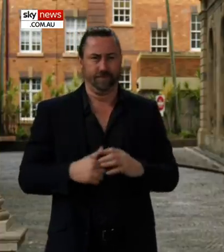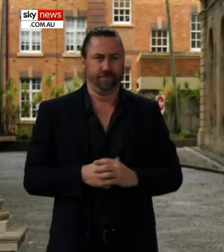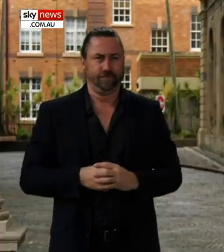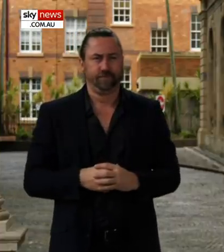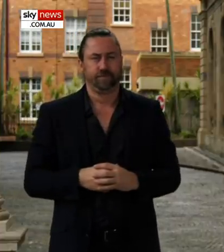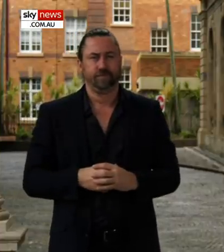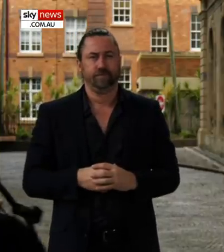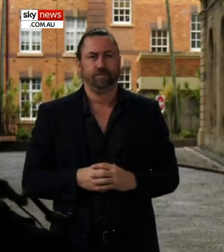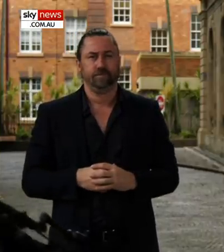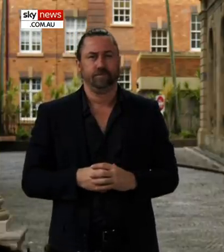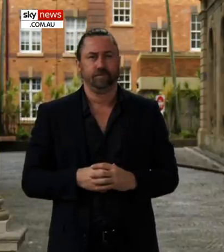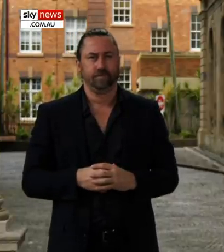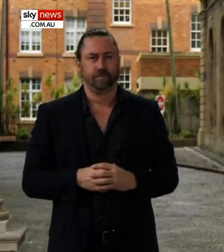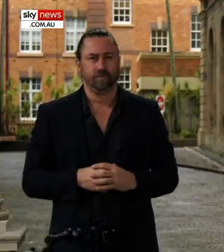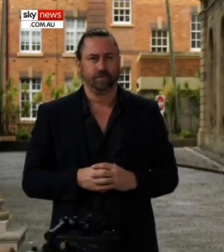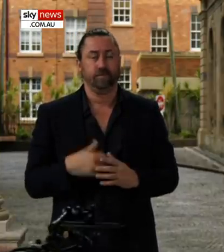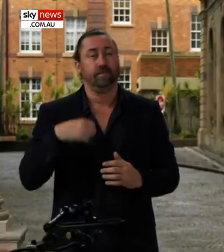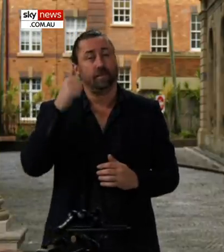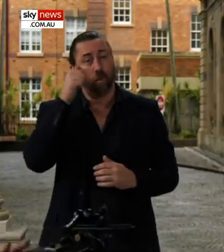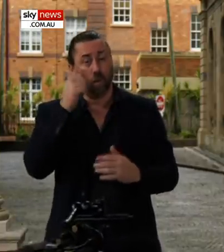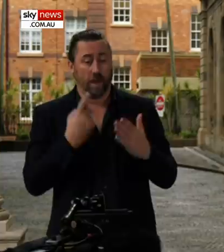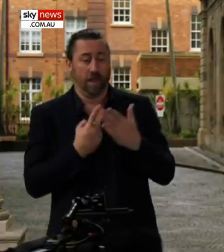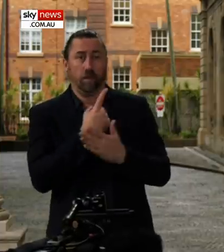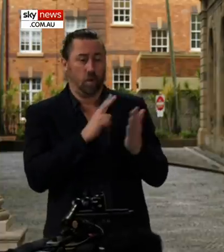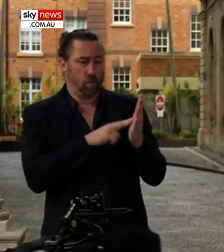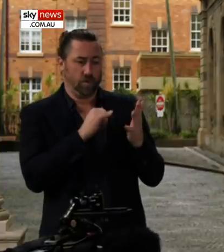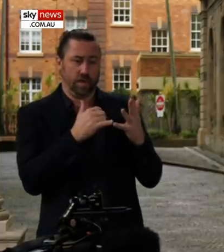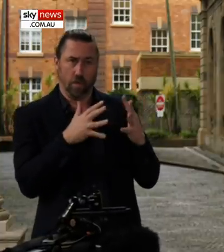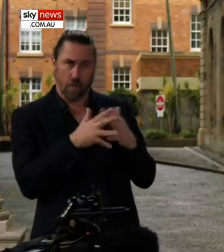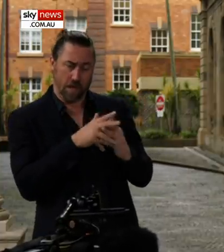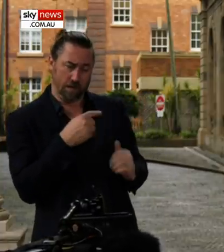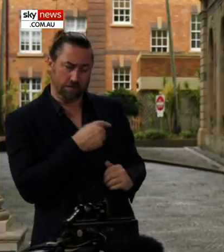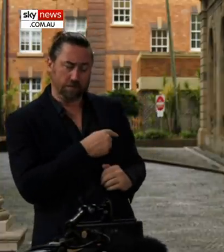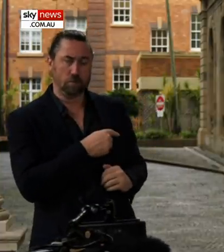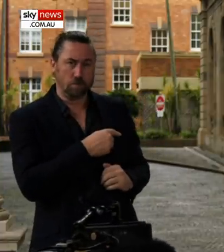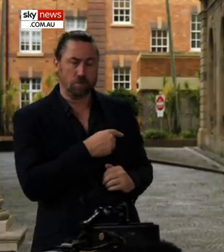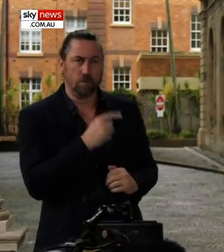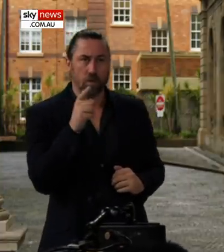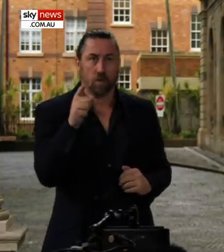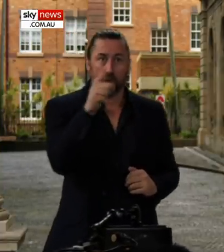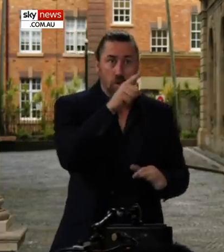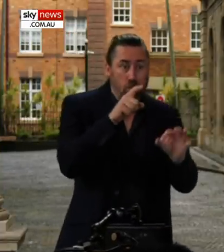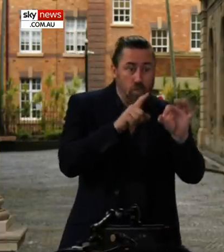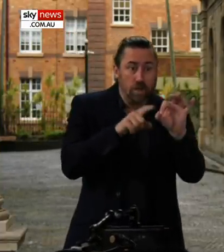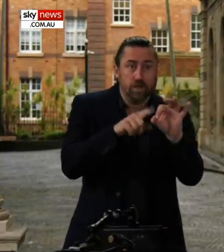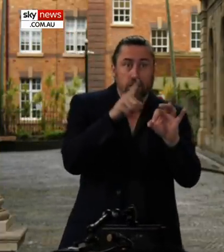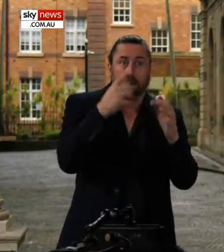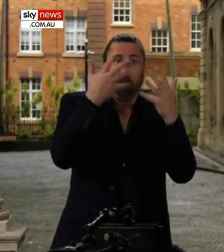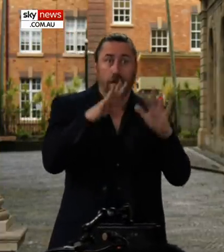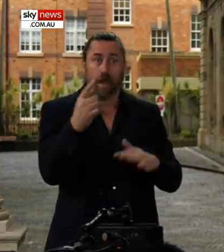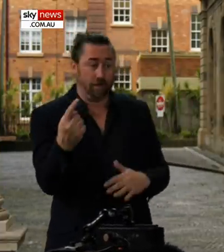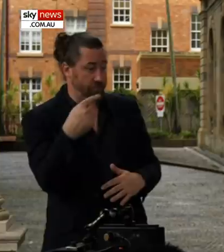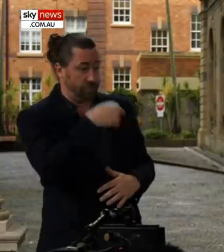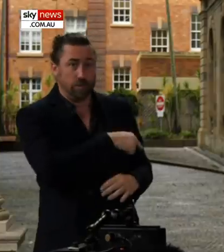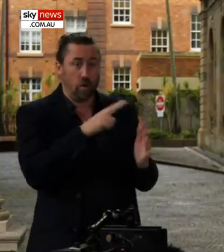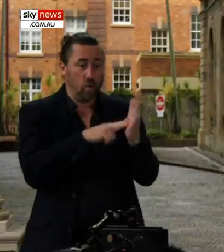to just say we're aware that with New South Wales cases, I'd ask anyone in Queensland who has travelled to New